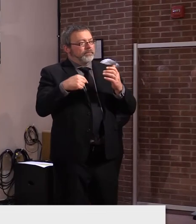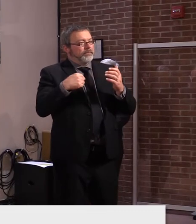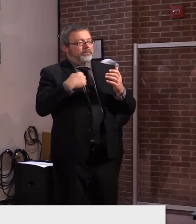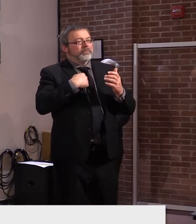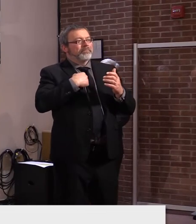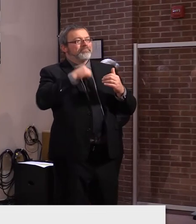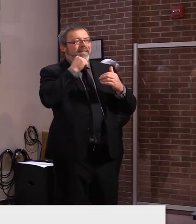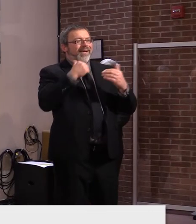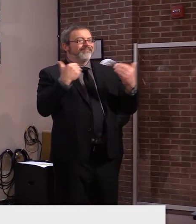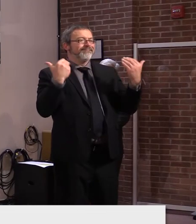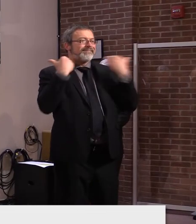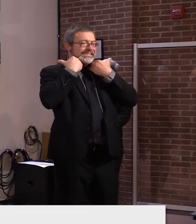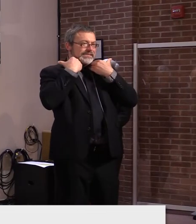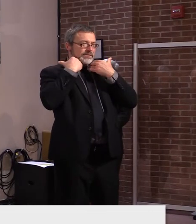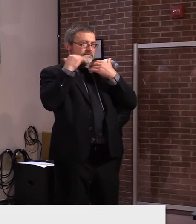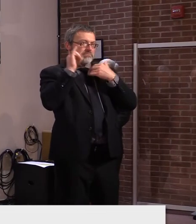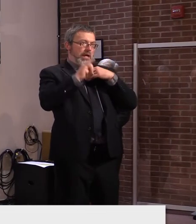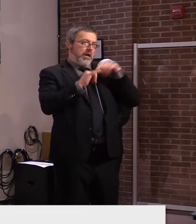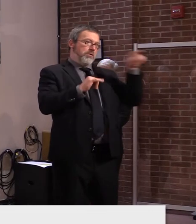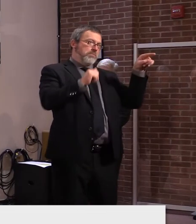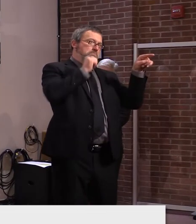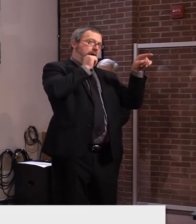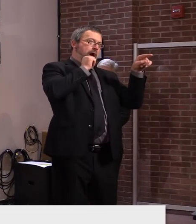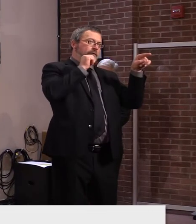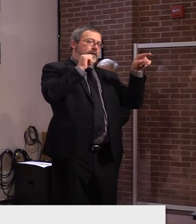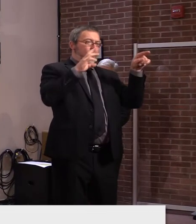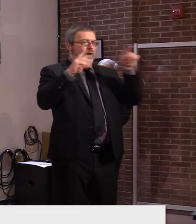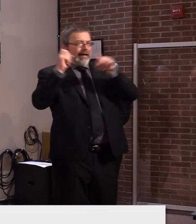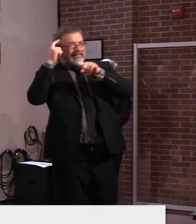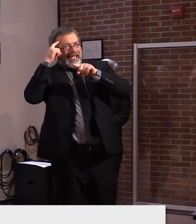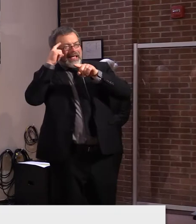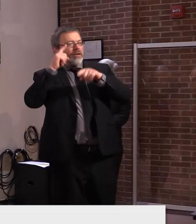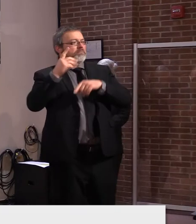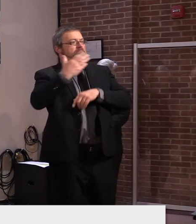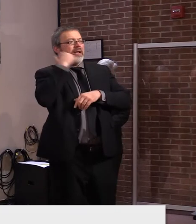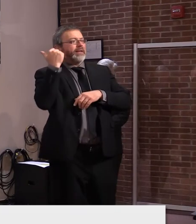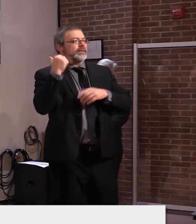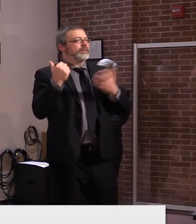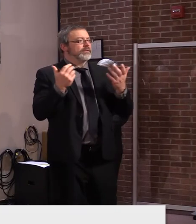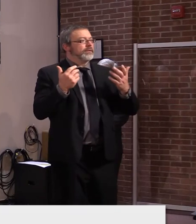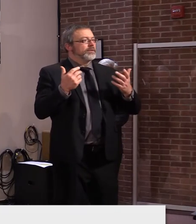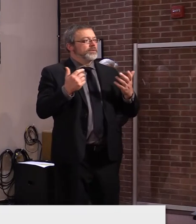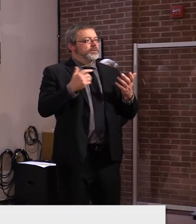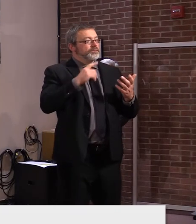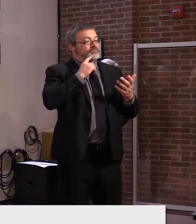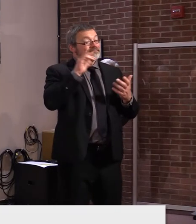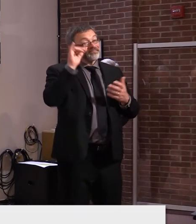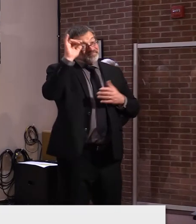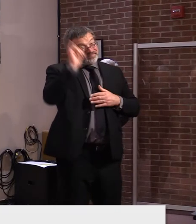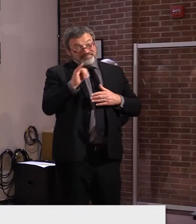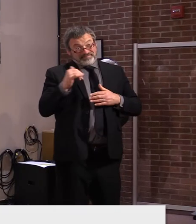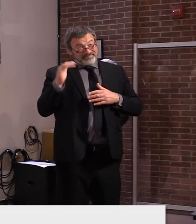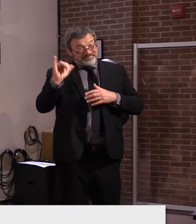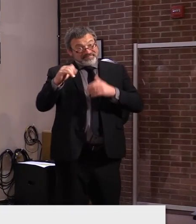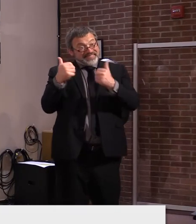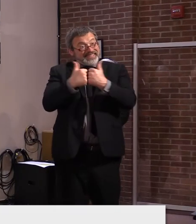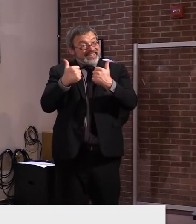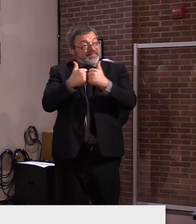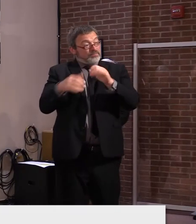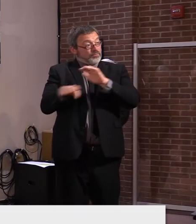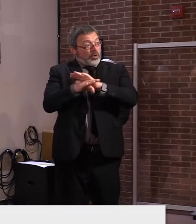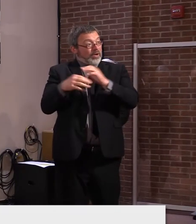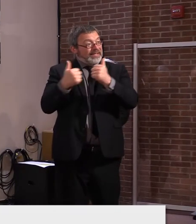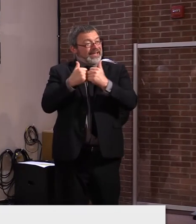unfortunately, of particularly hate speech and racism that are, sounds like in the case of Winooski, have been there quite some time, which frankly